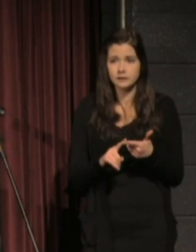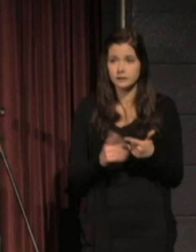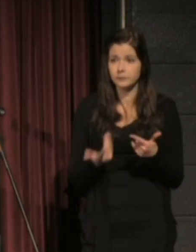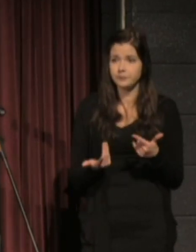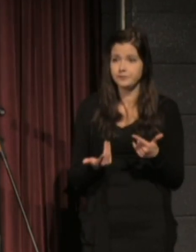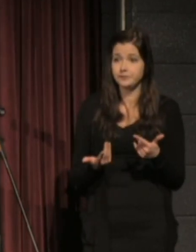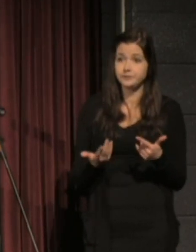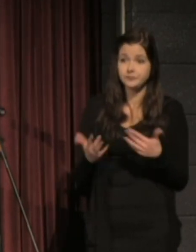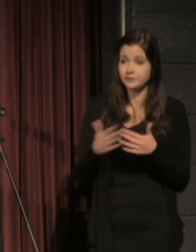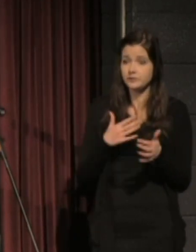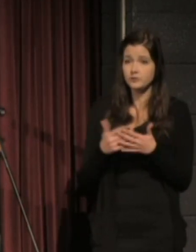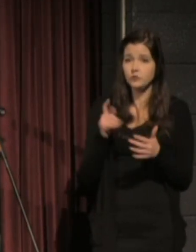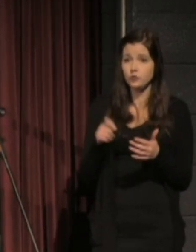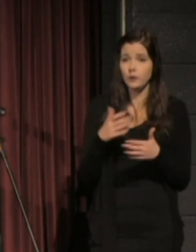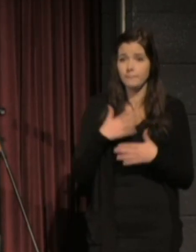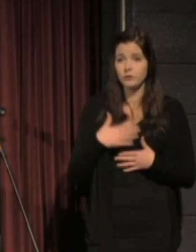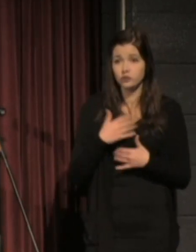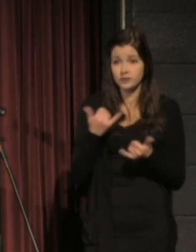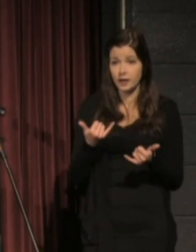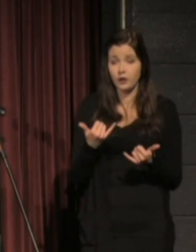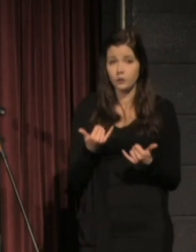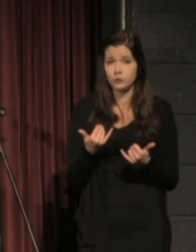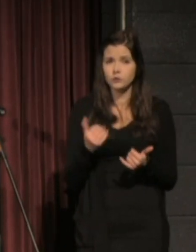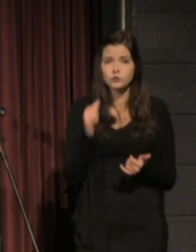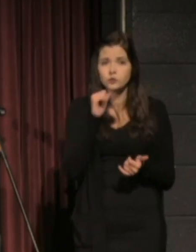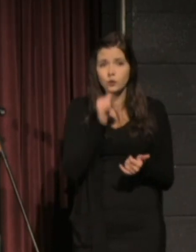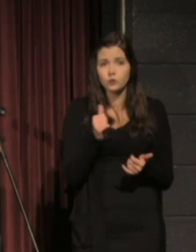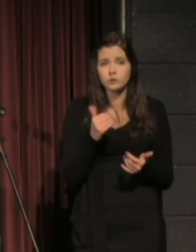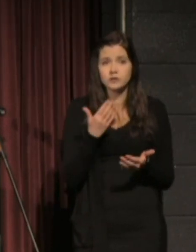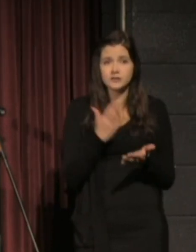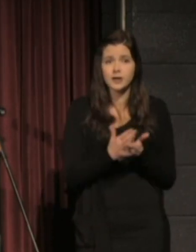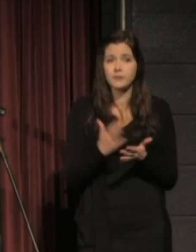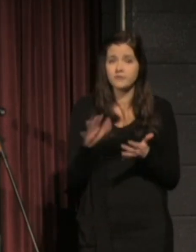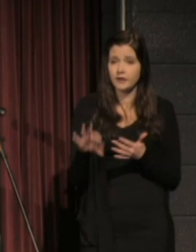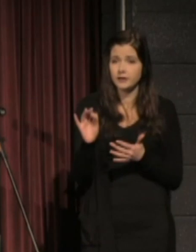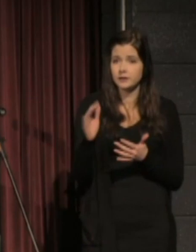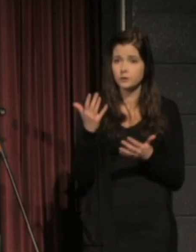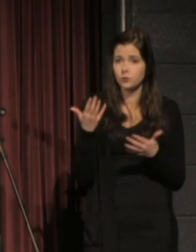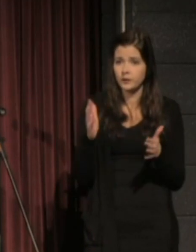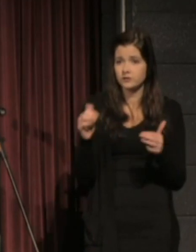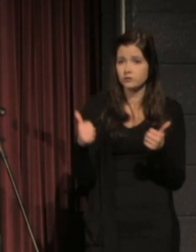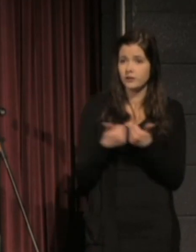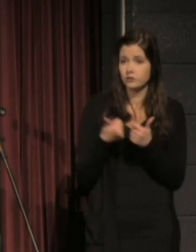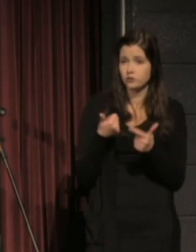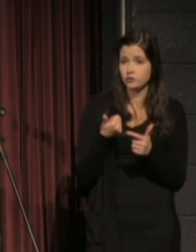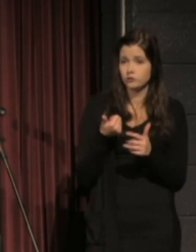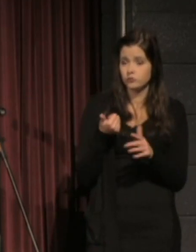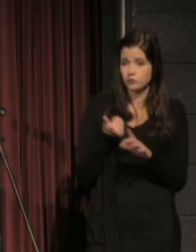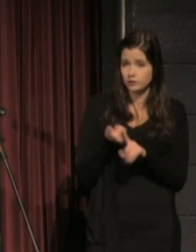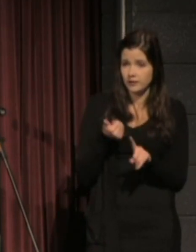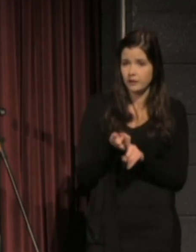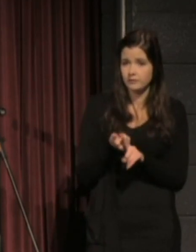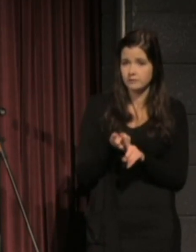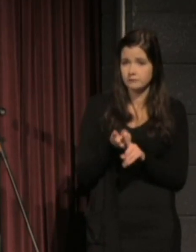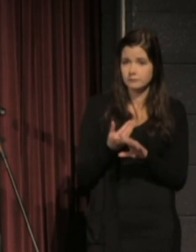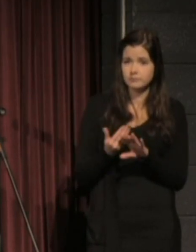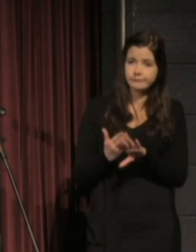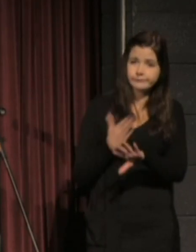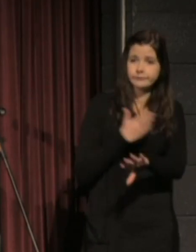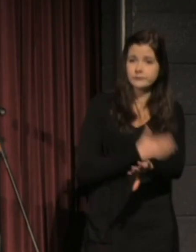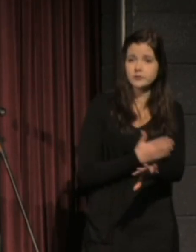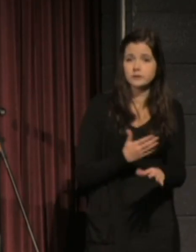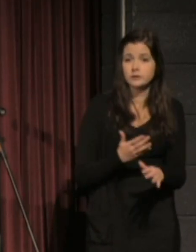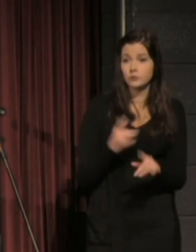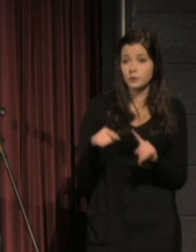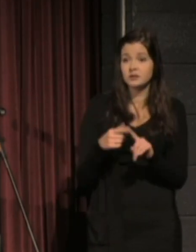is even though you should appreciate the present, don't ever stop finding ways to challenge yourself and grow as a person. Once I started working after